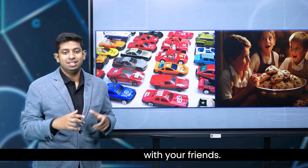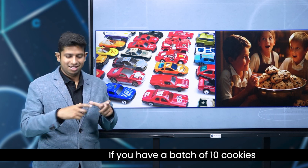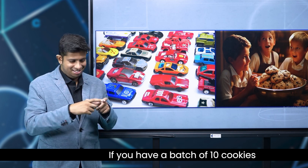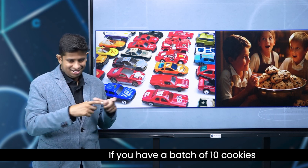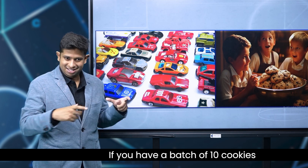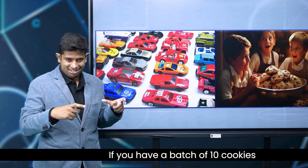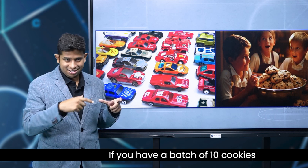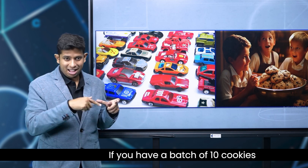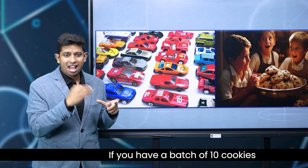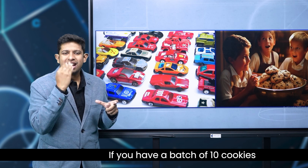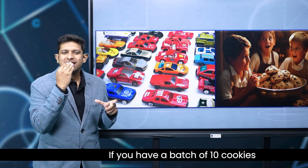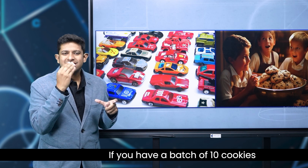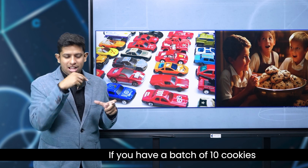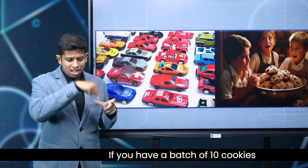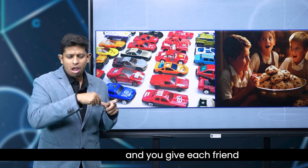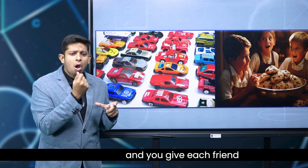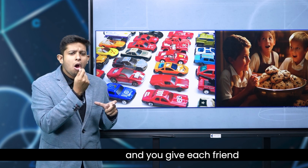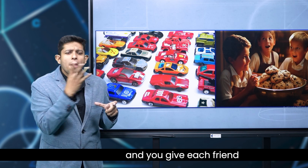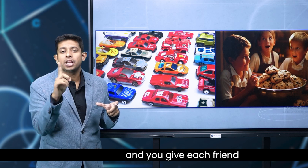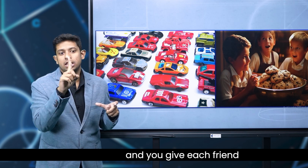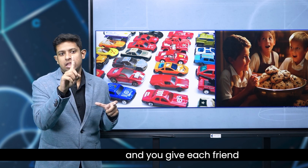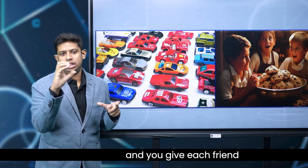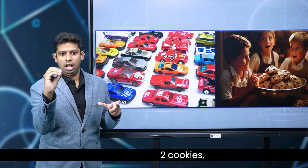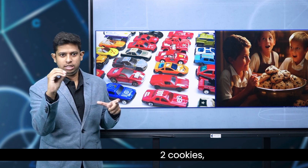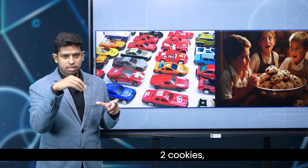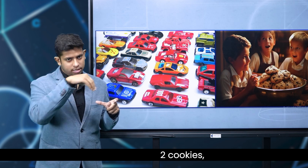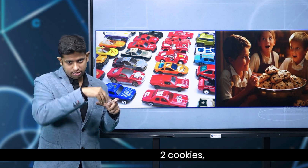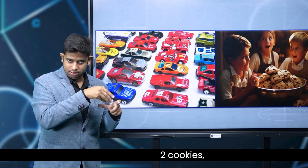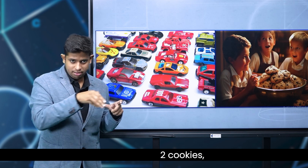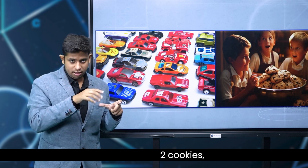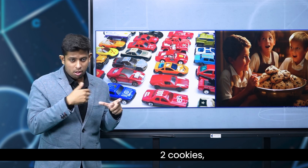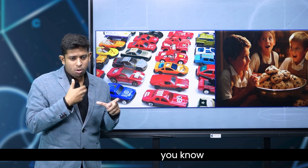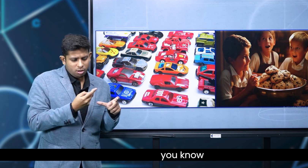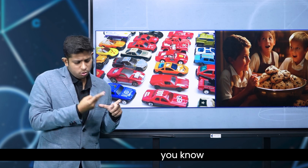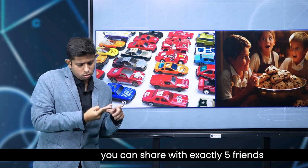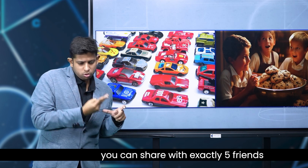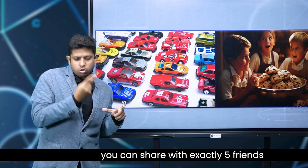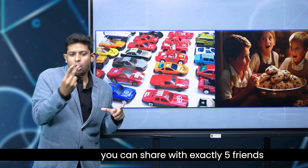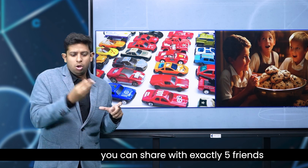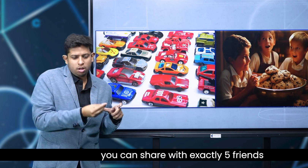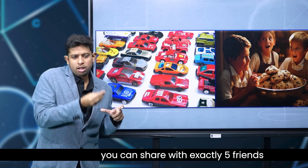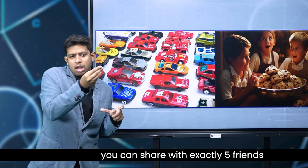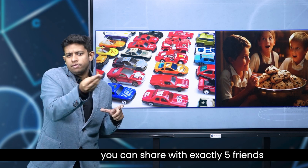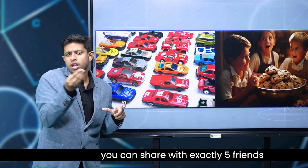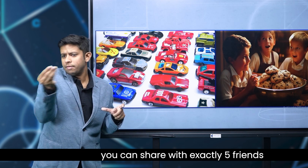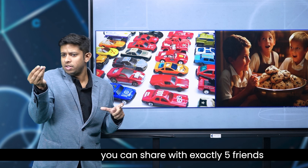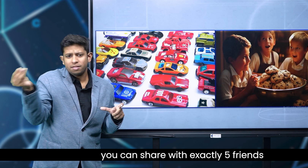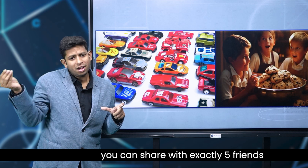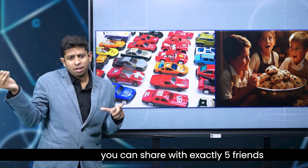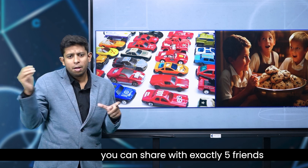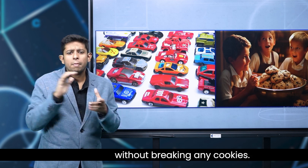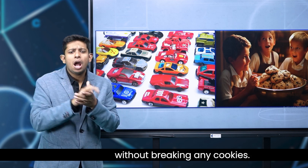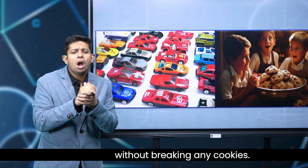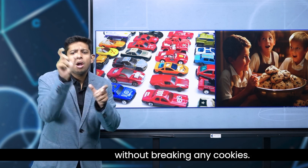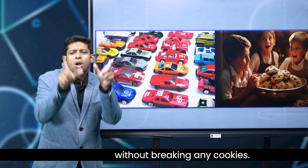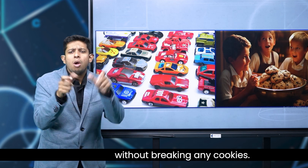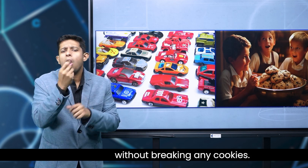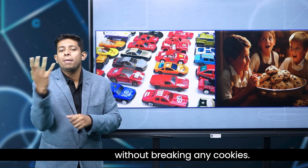If you have a batch of 10 cookies and you give each friend 2 cookies, you know you can share with exactly 5 friends without breaking any